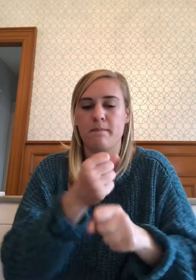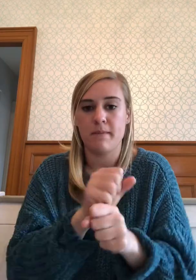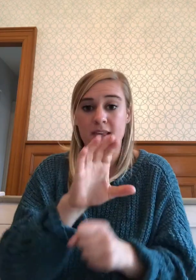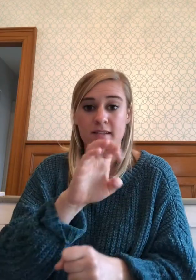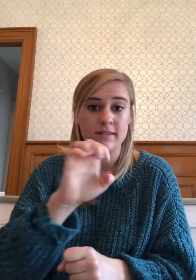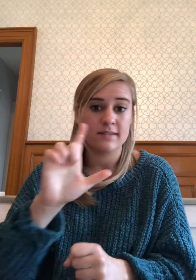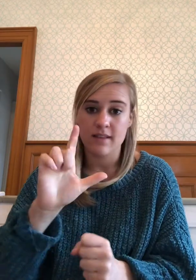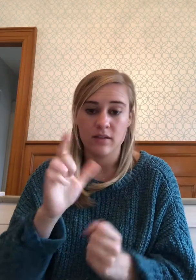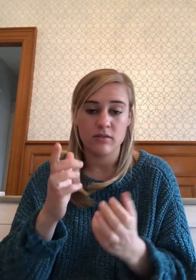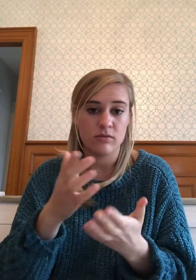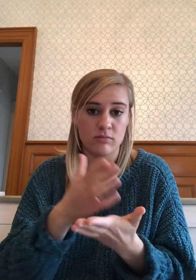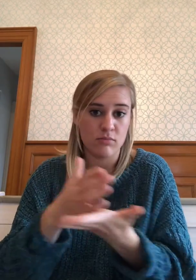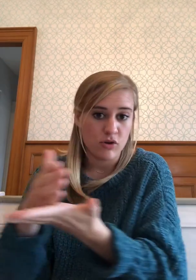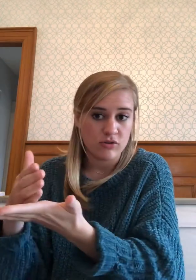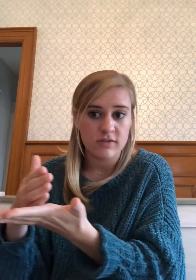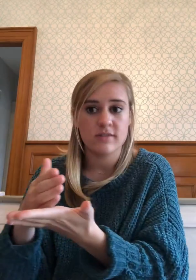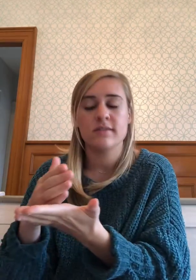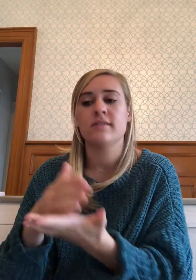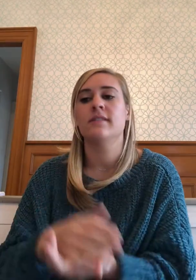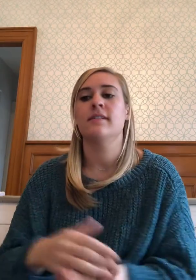Immature fibroblasts probably differentiate